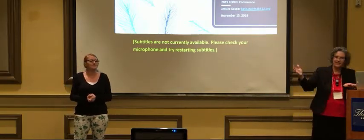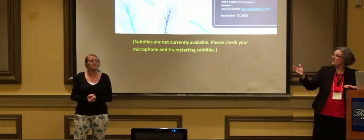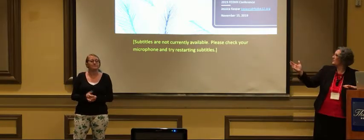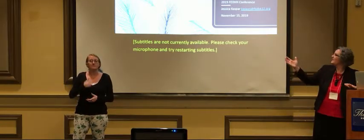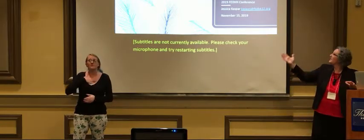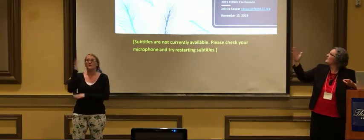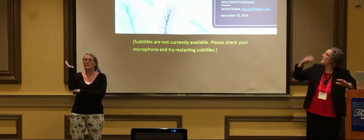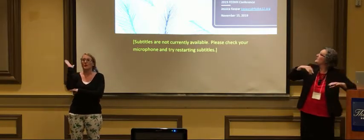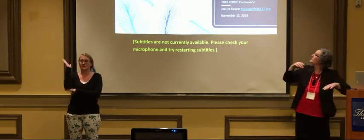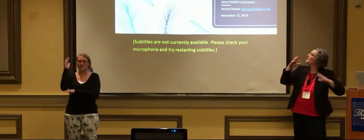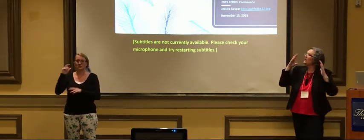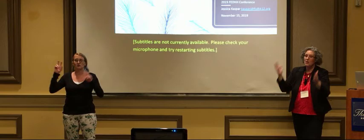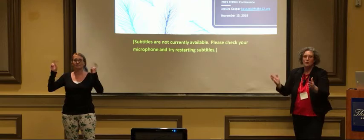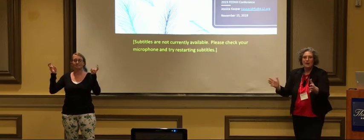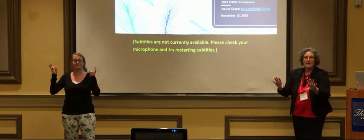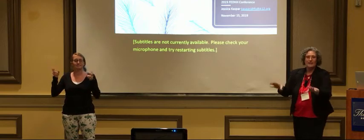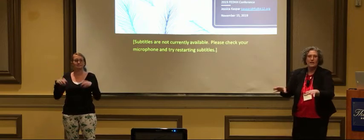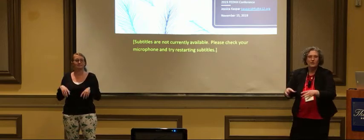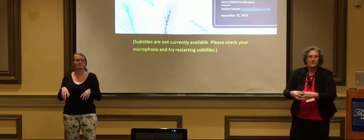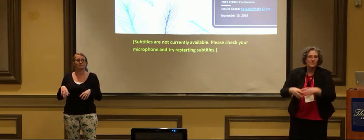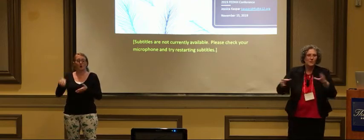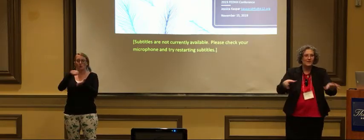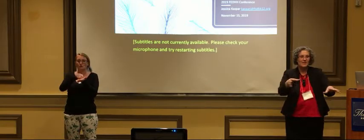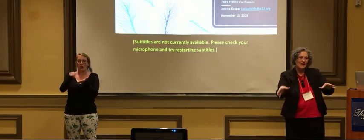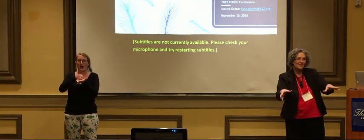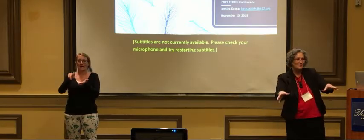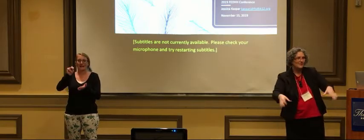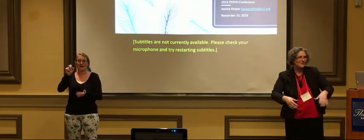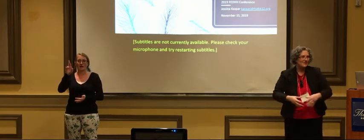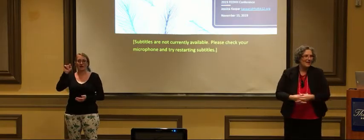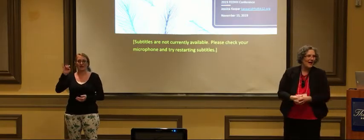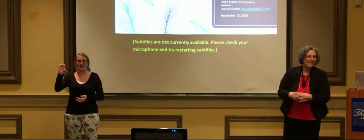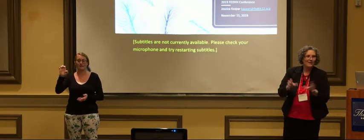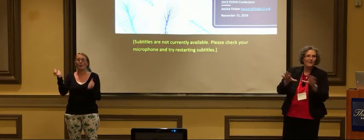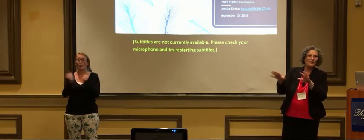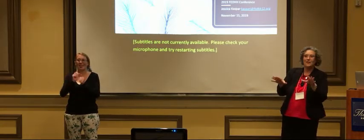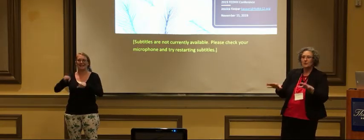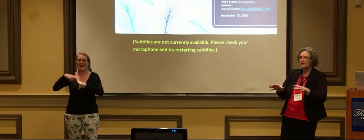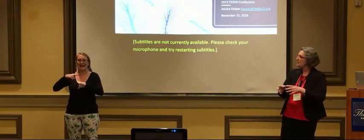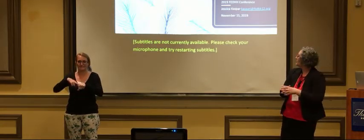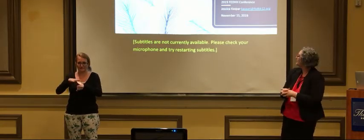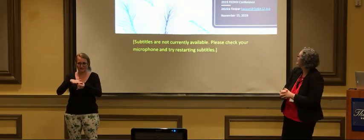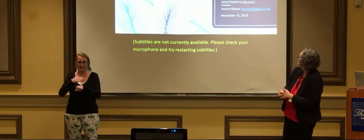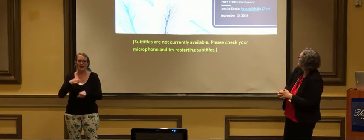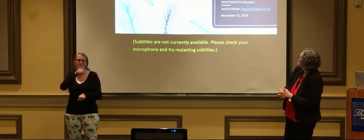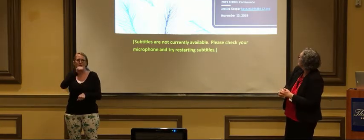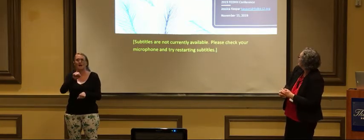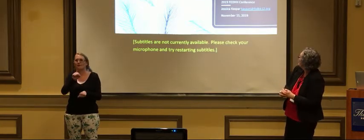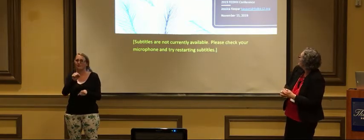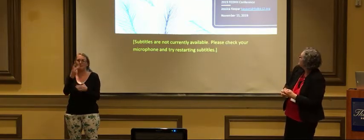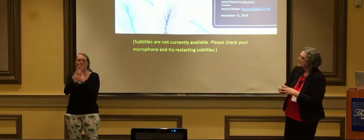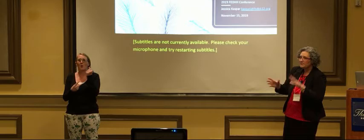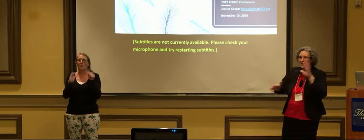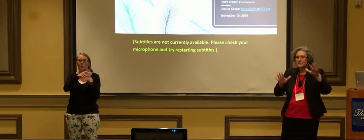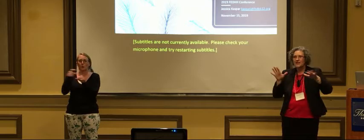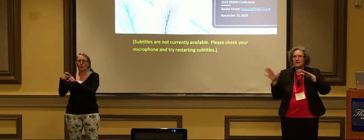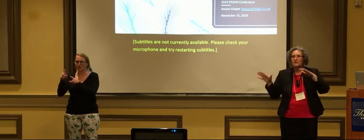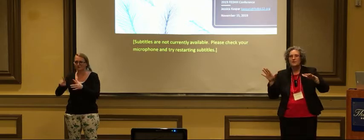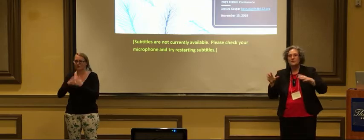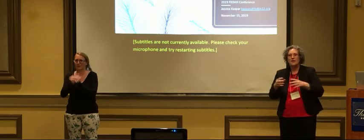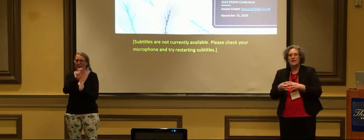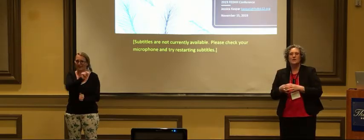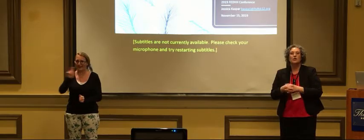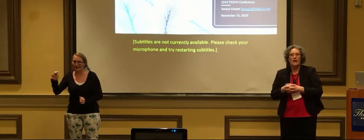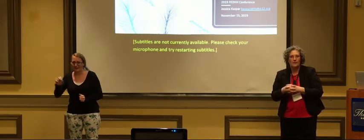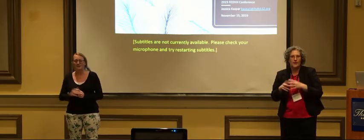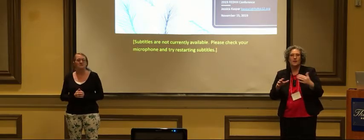My presentation is entitled Writing Narratives with Natives. I love the alliteration. And sometimes it kind of